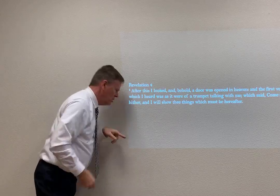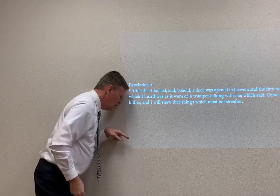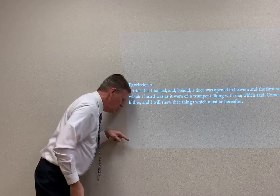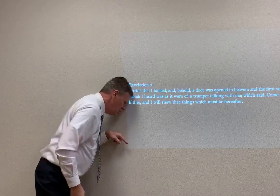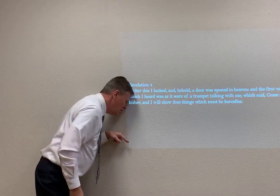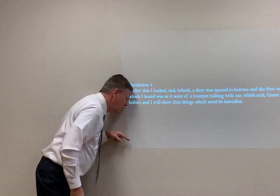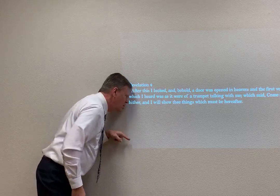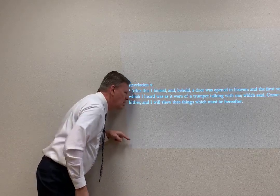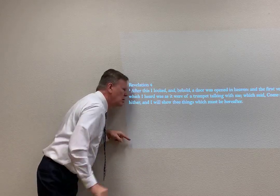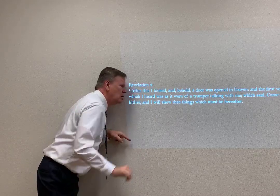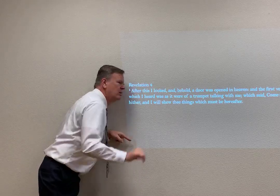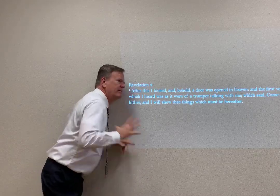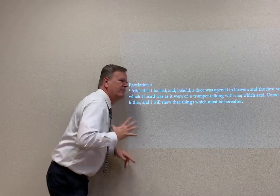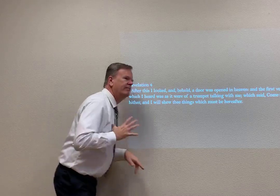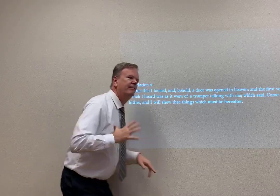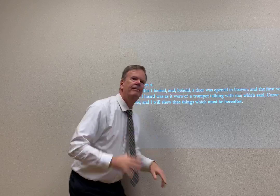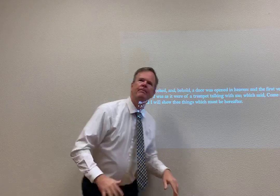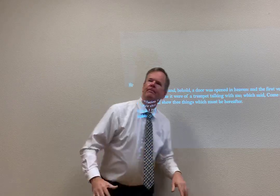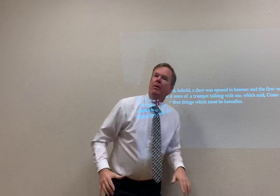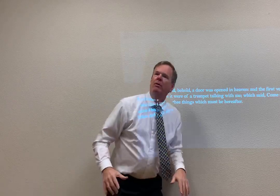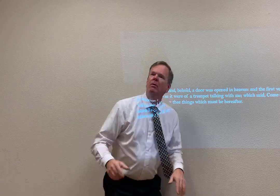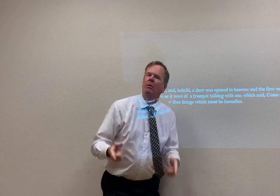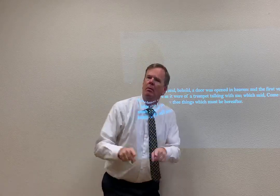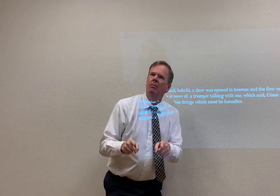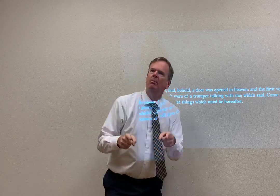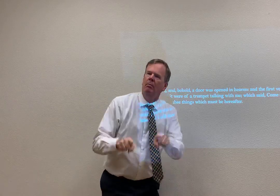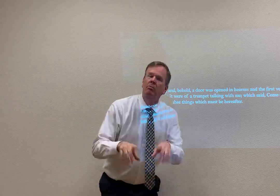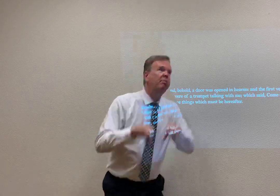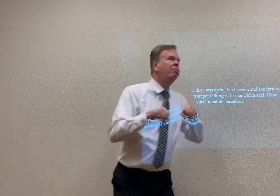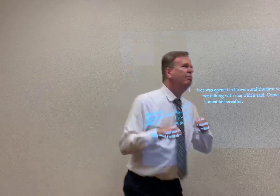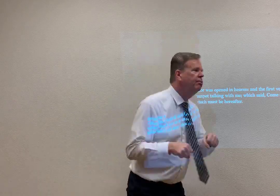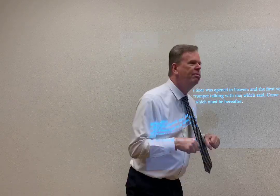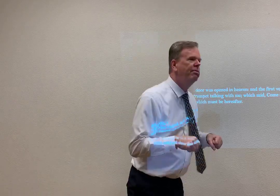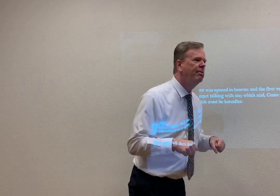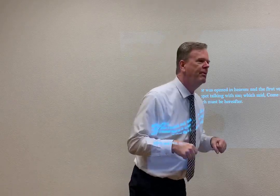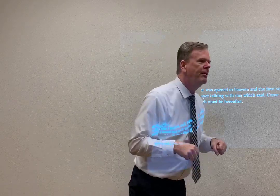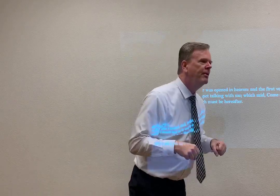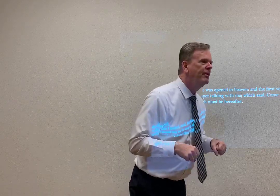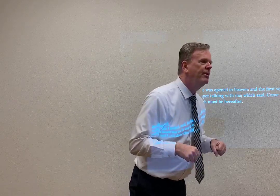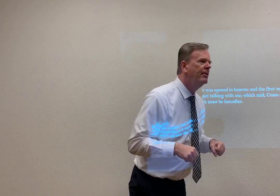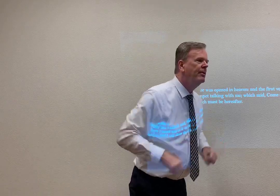Basically, we're ahead of the game because we get to read what happens next. We know what the end of the book looks like. But we'll be in heaven.